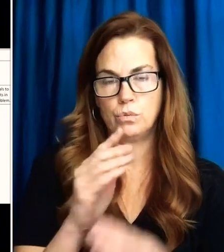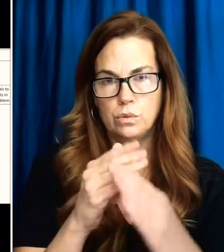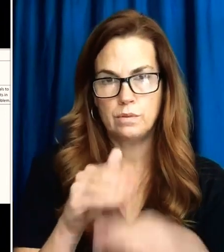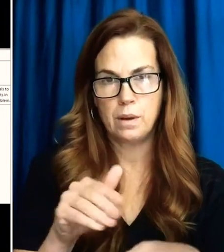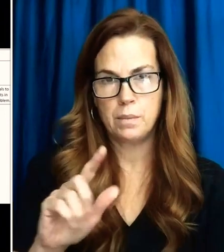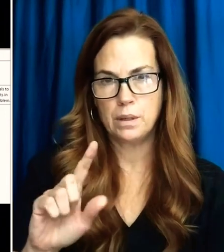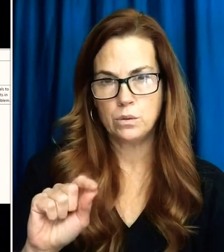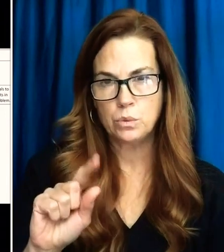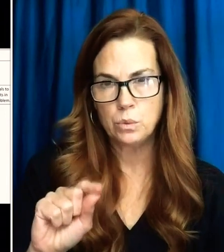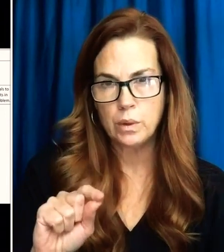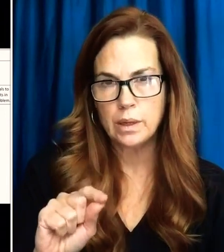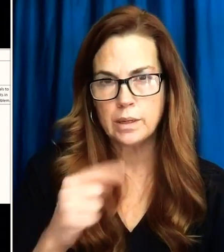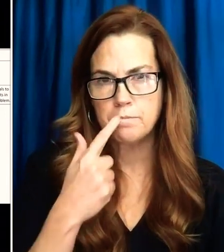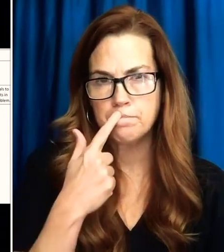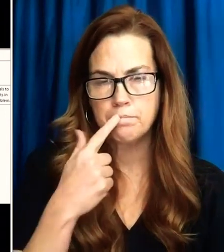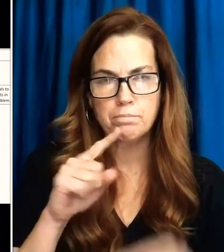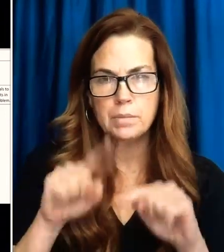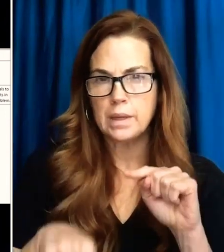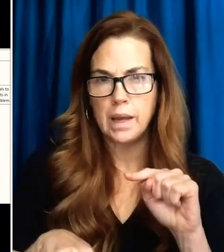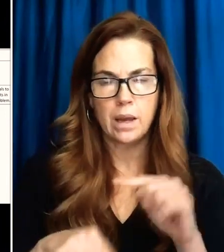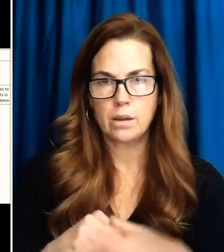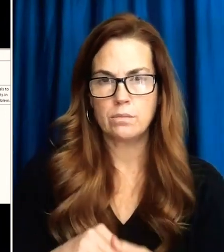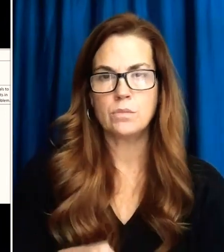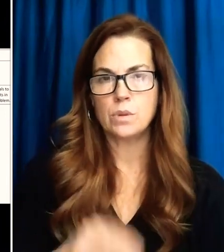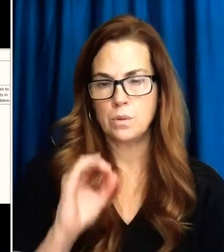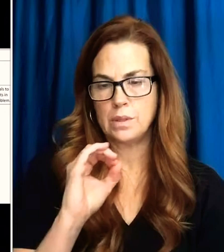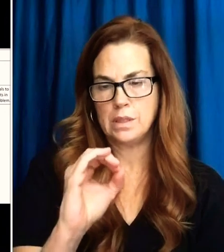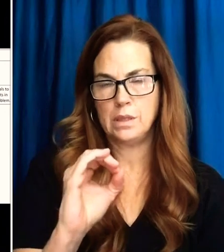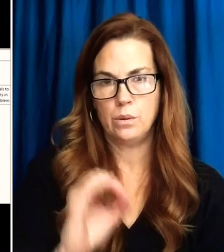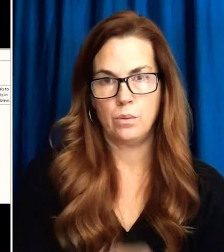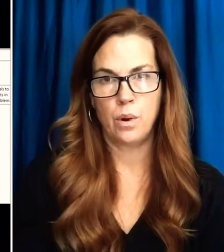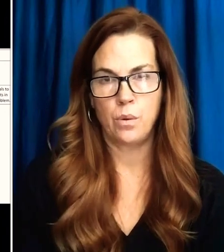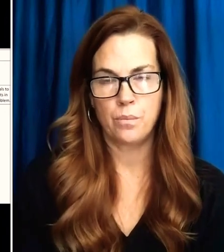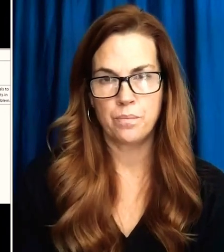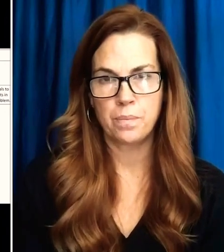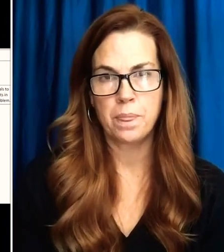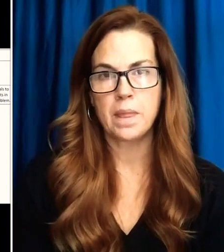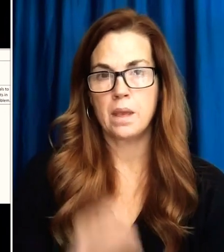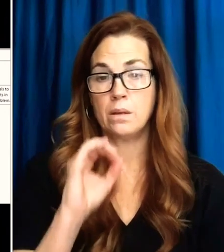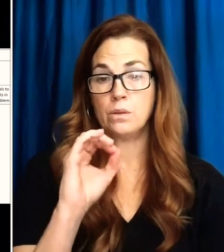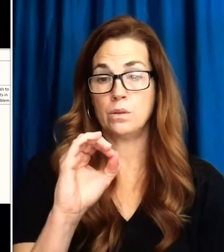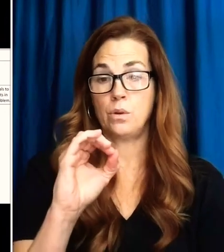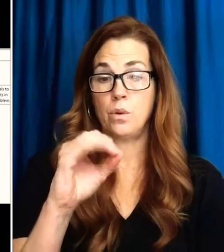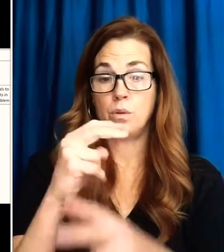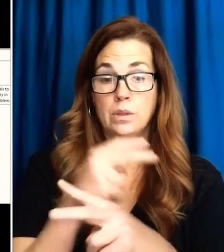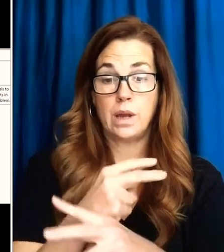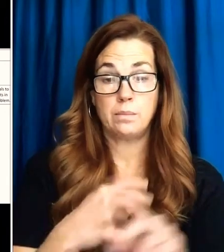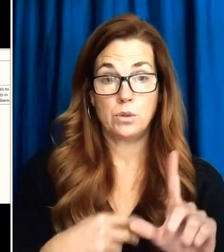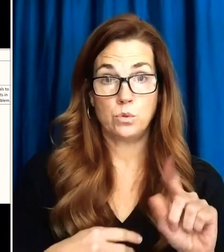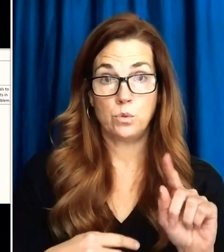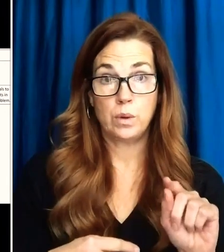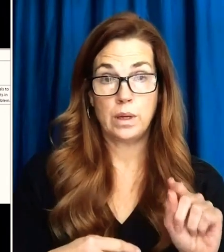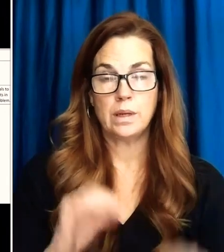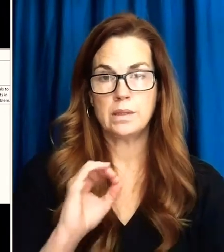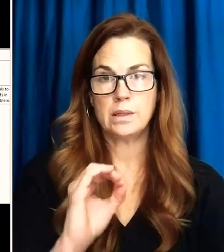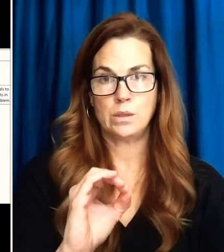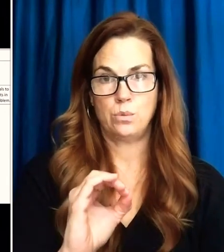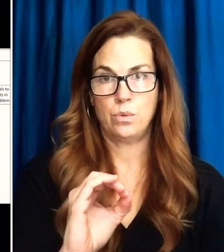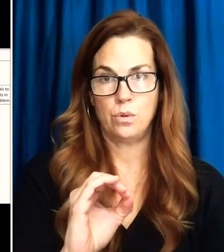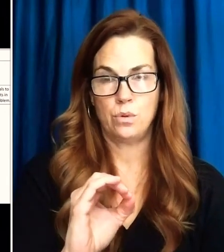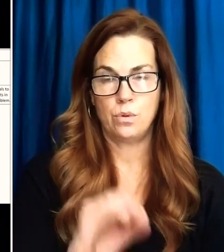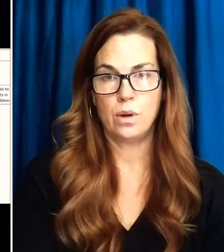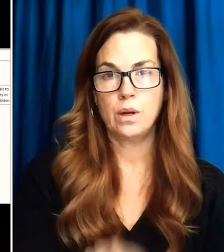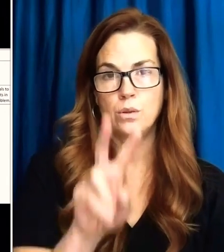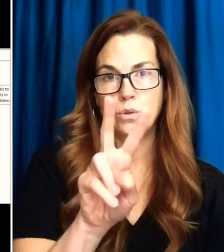0. 0 times 20 is 0. 2 minus 0 is 2. Then I bring down